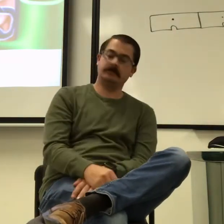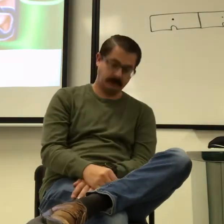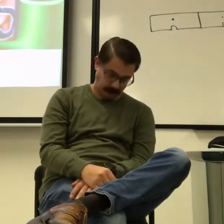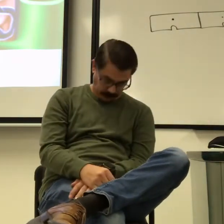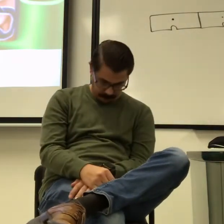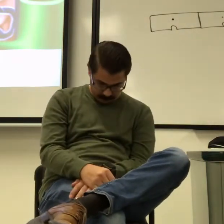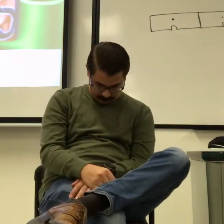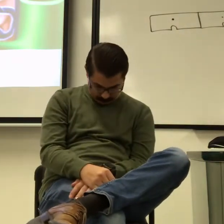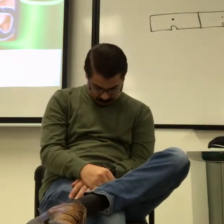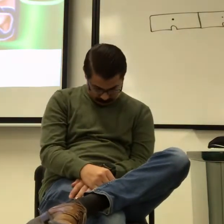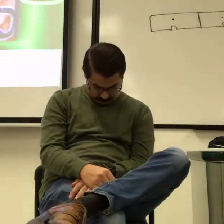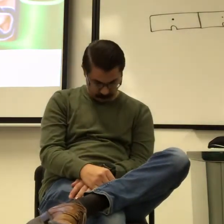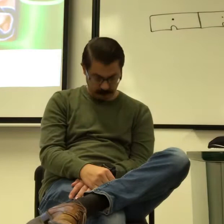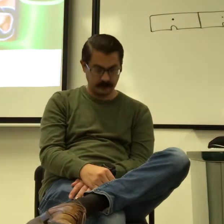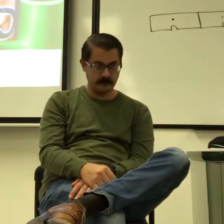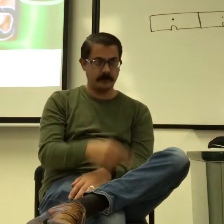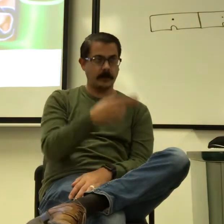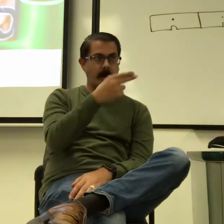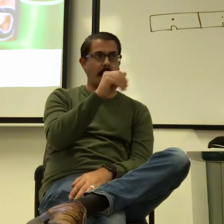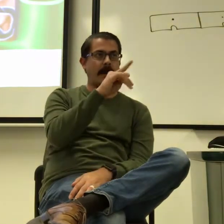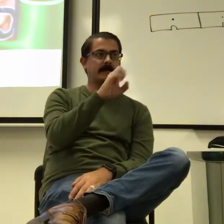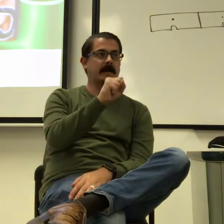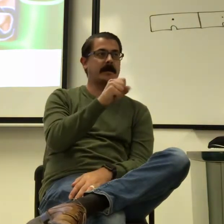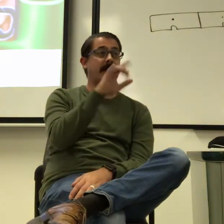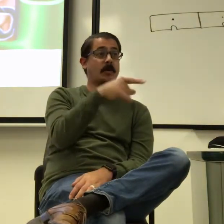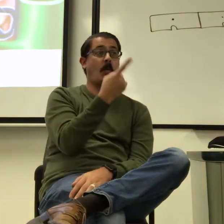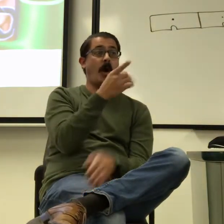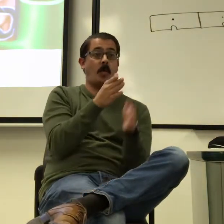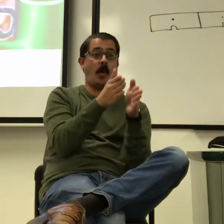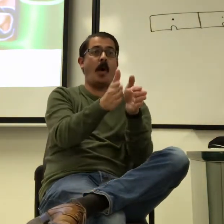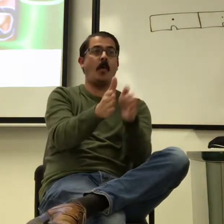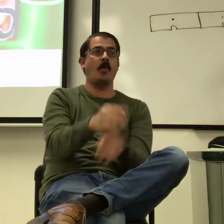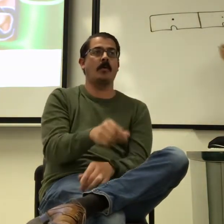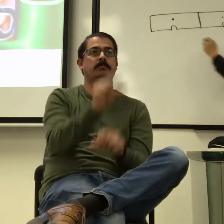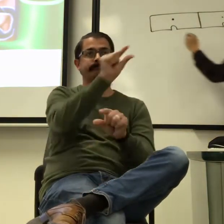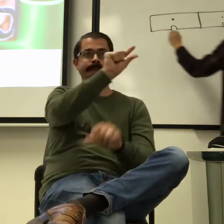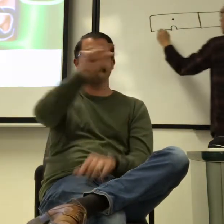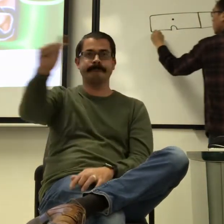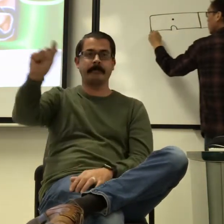A little hepatocyte. That's one row. Let me draw another row of four.